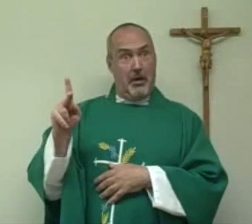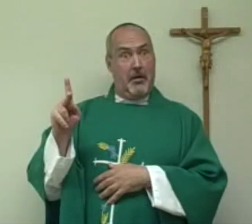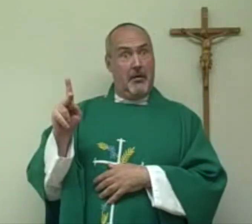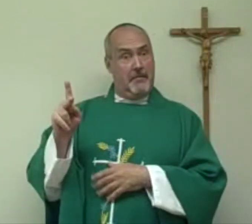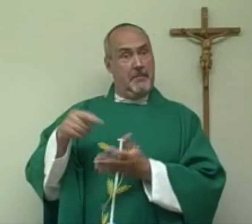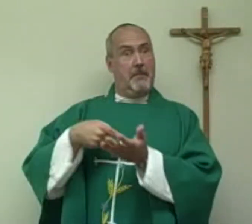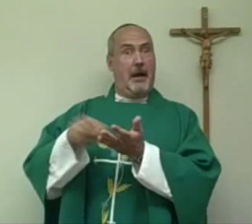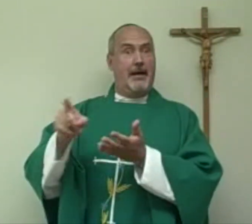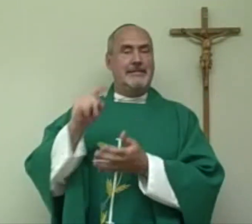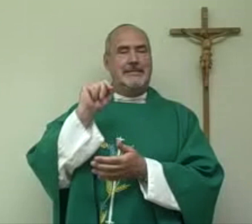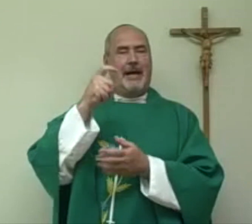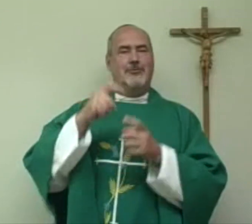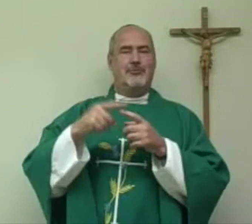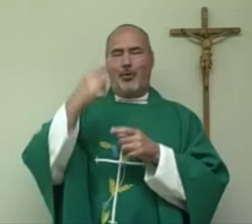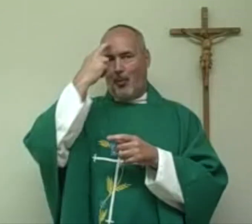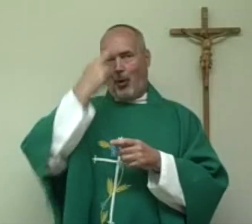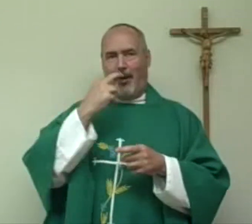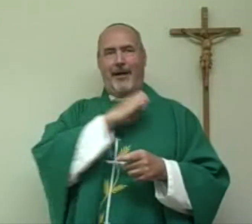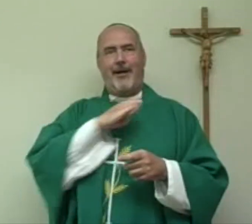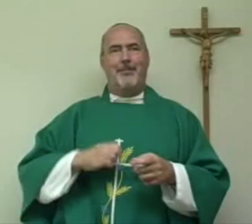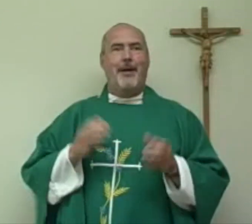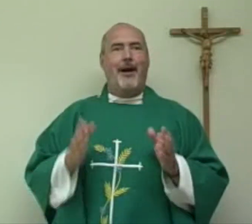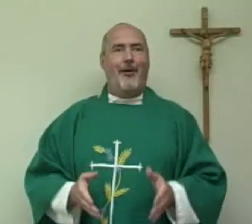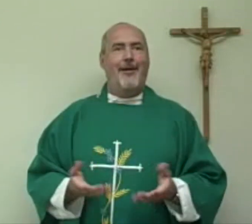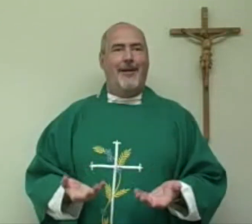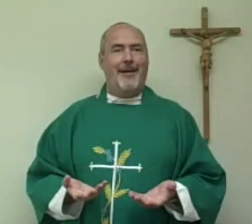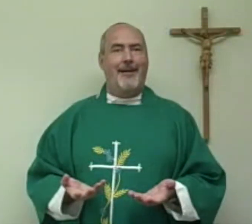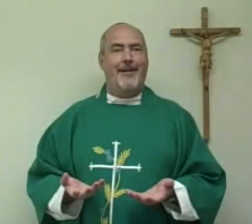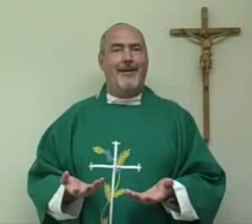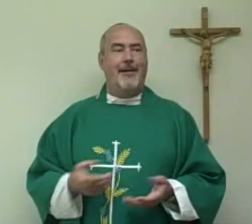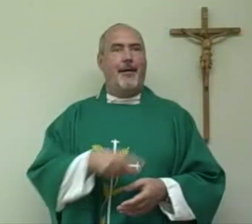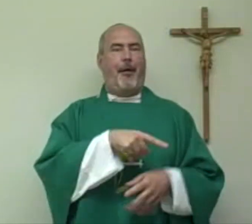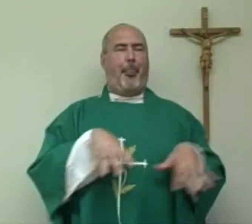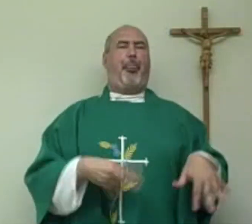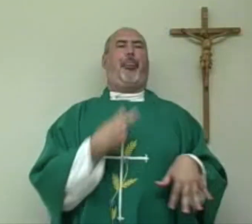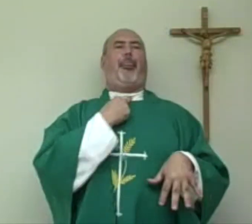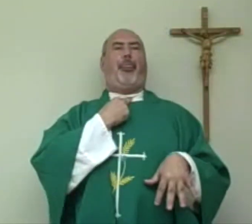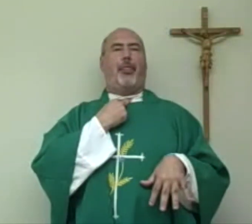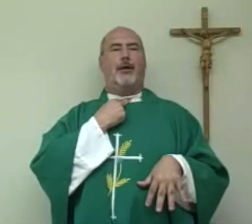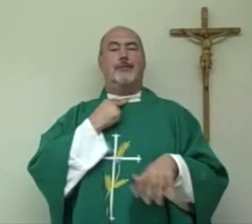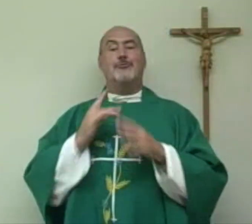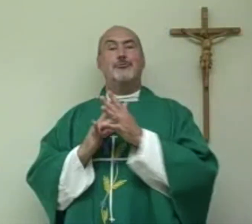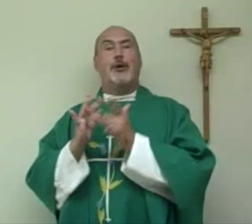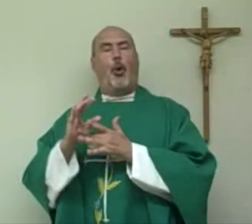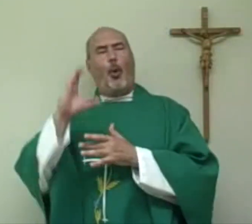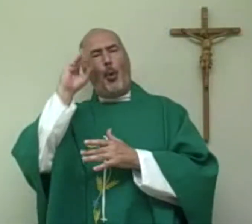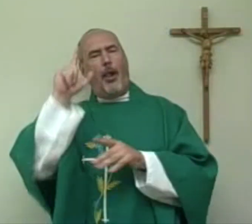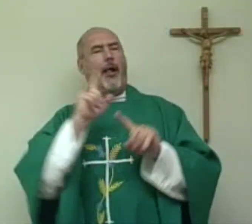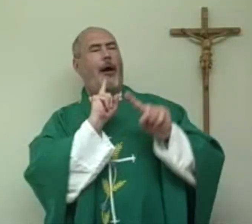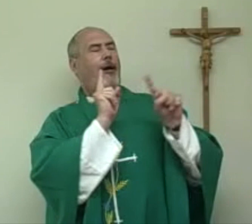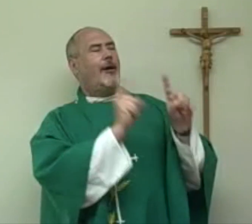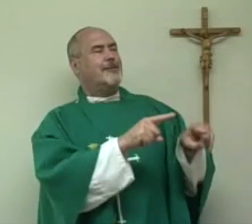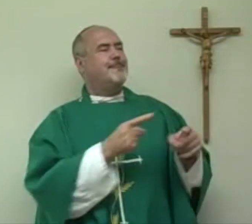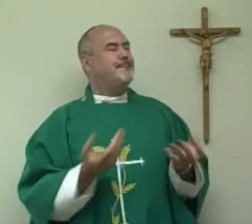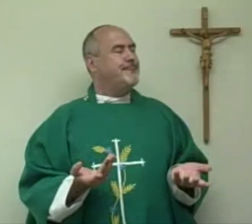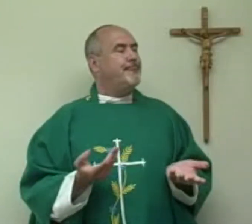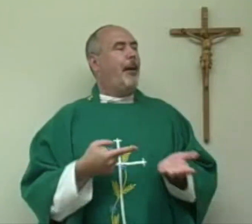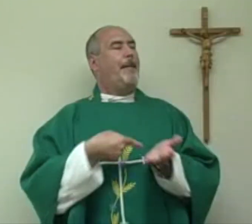question. They said, "Is it okay to pay taxes to the Roman emperor?" And they were shocked when Jesus gave